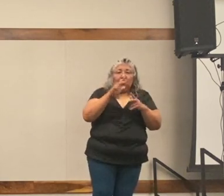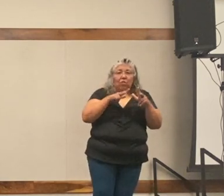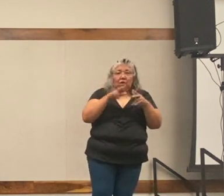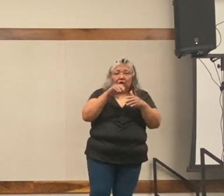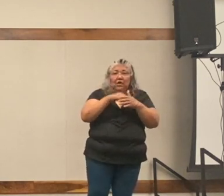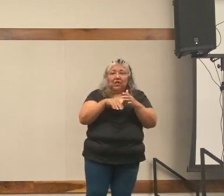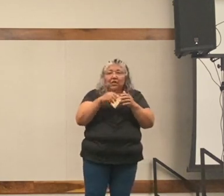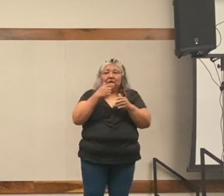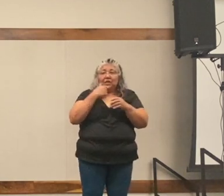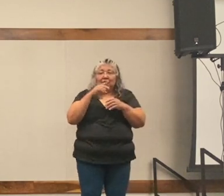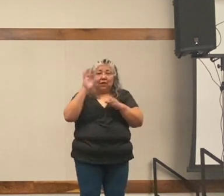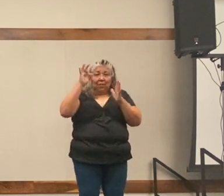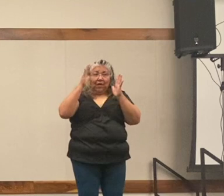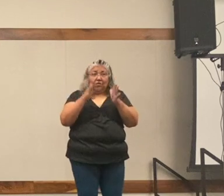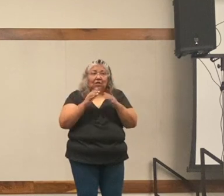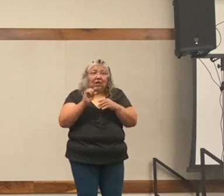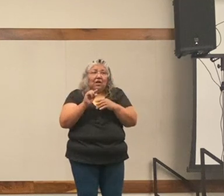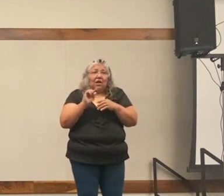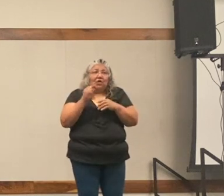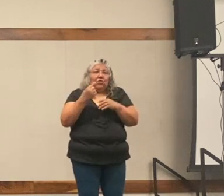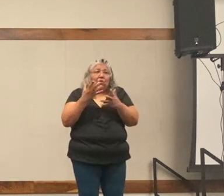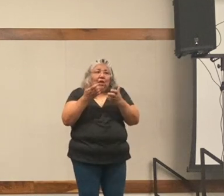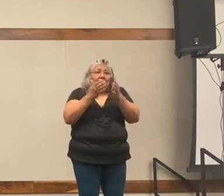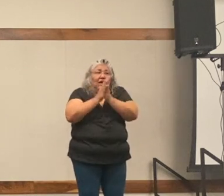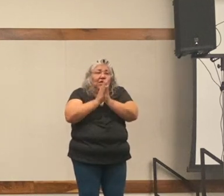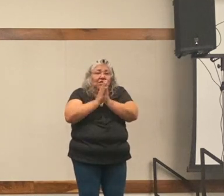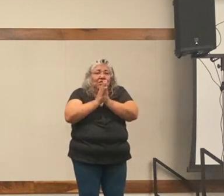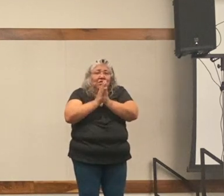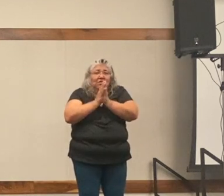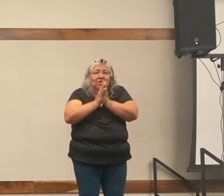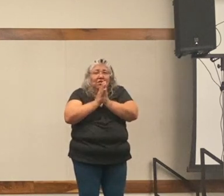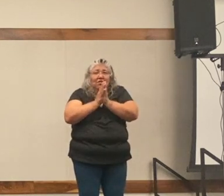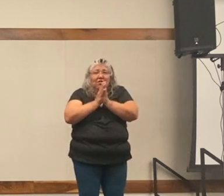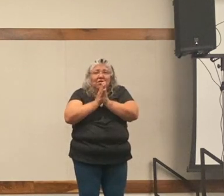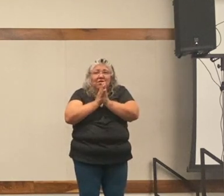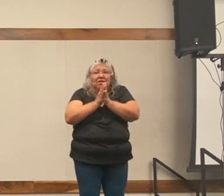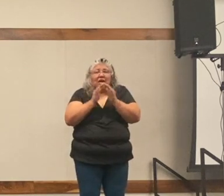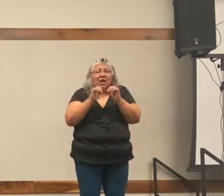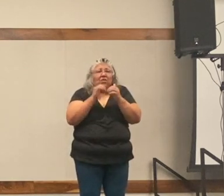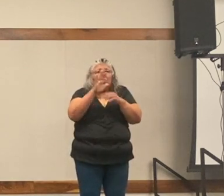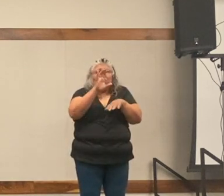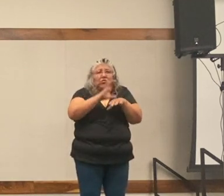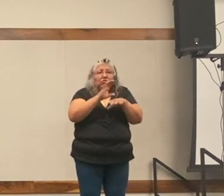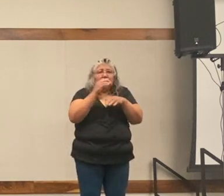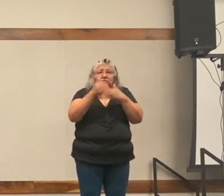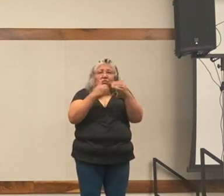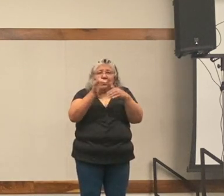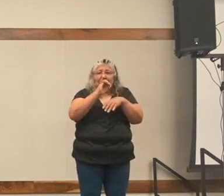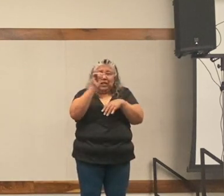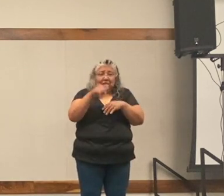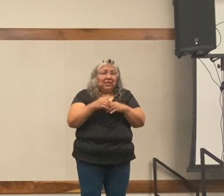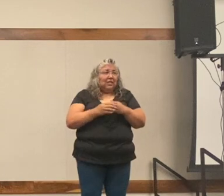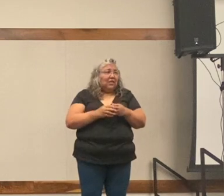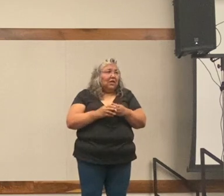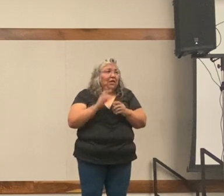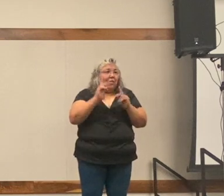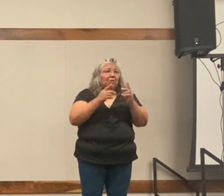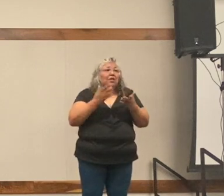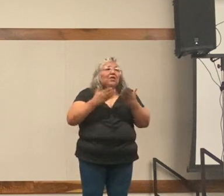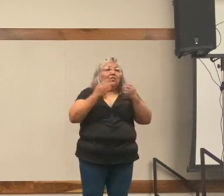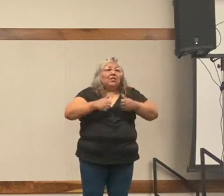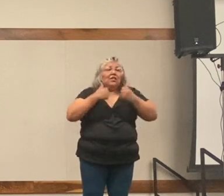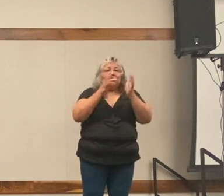And they're like, hey, Pastor, I just want to ask, how does your church run like this? People giving their